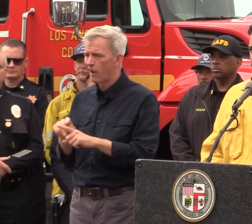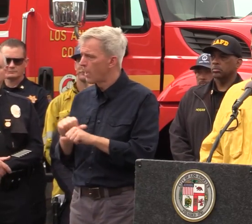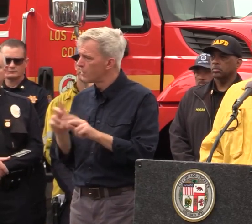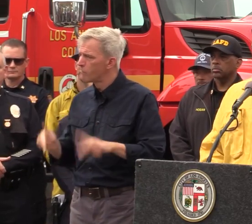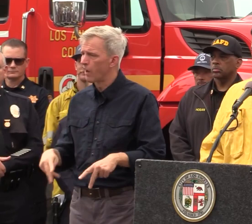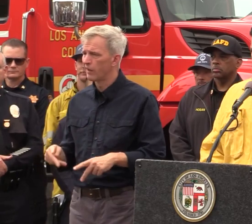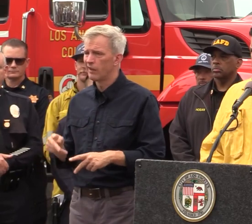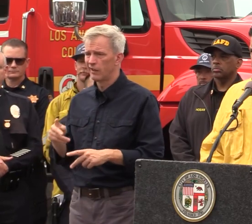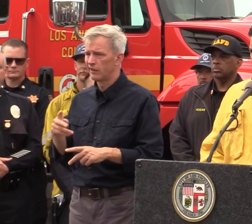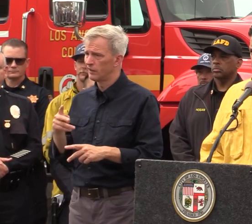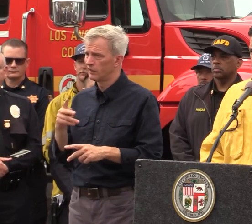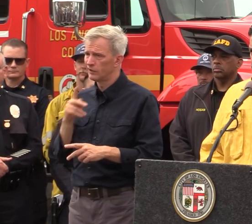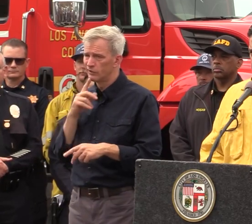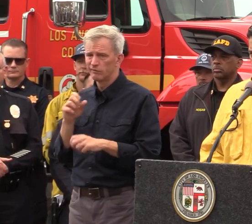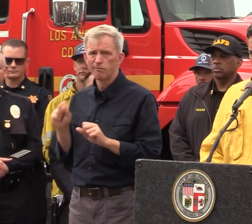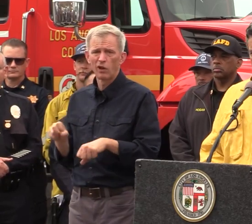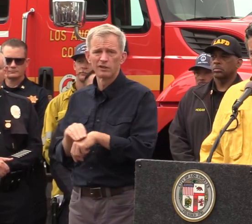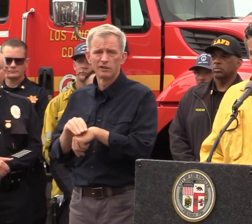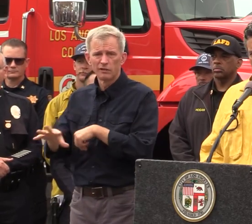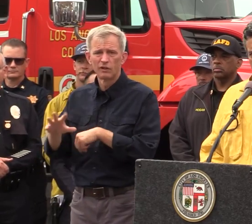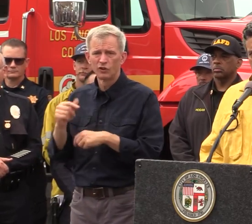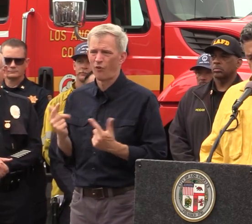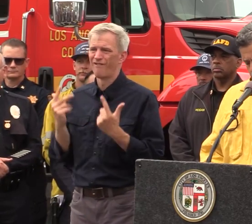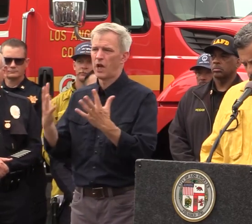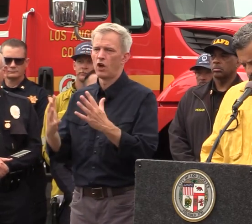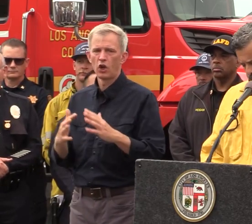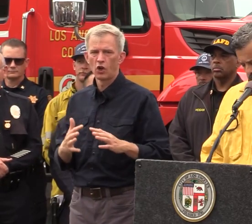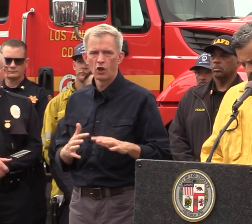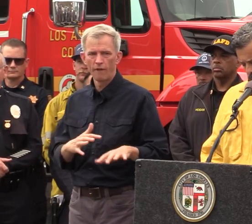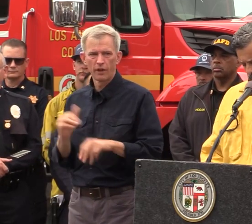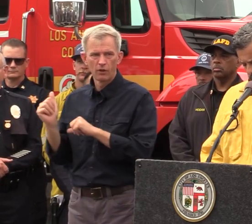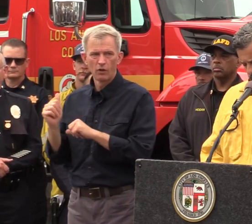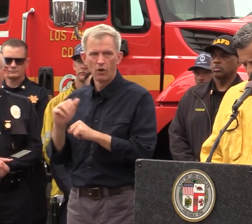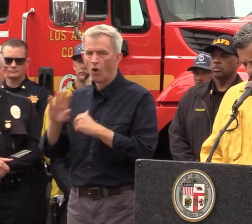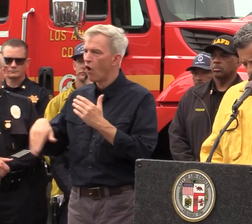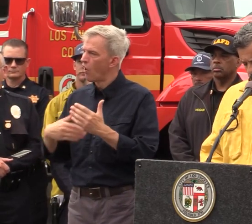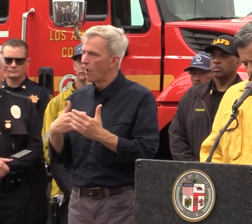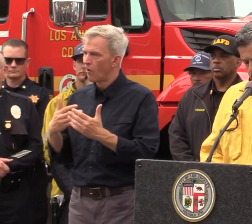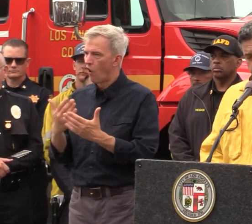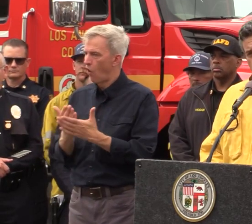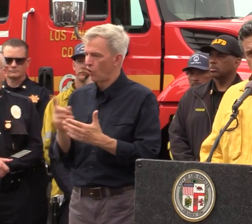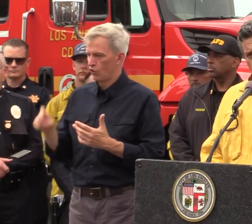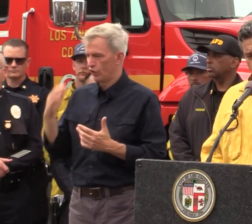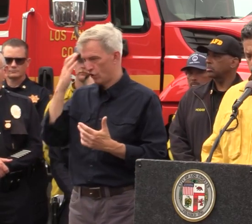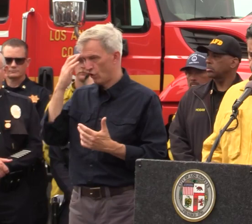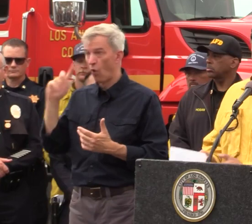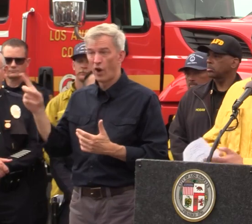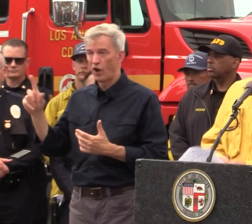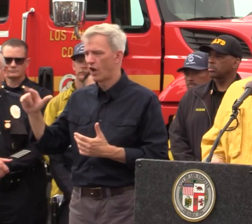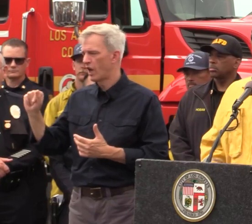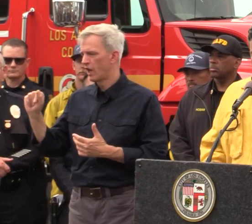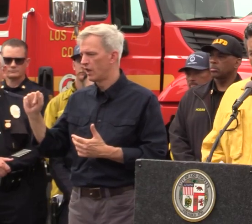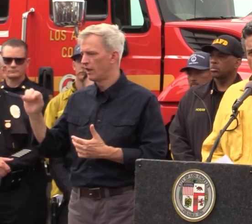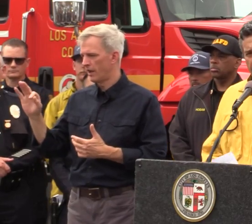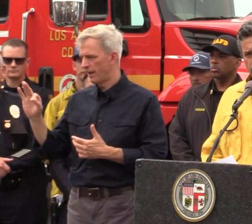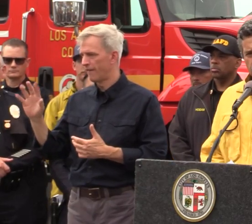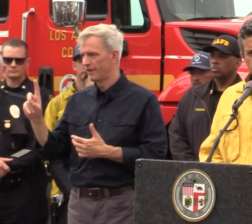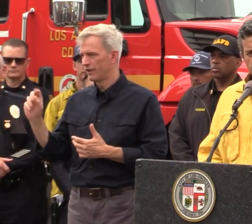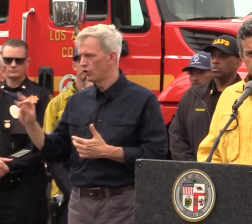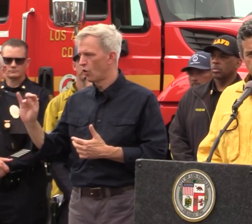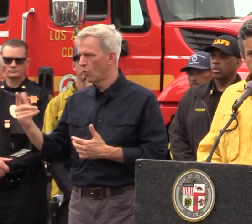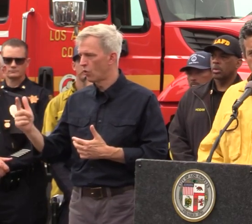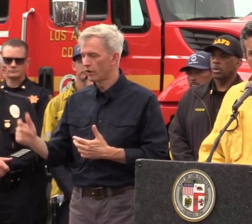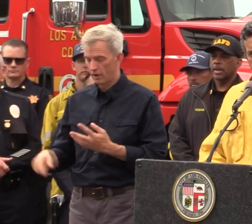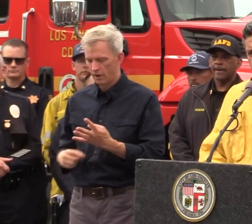evacuation. All the details, everything you need to know is at lafd.org. And tip number four, no